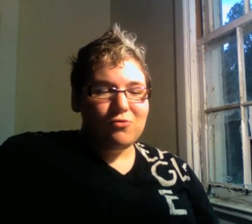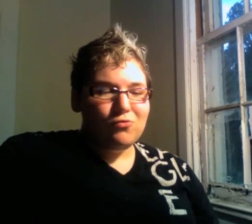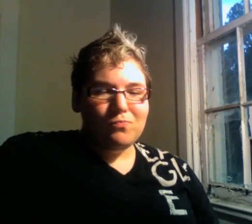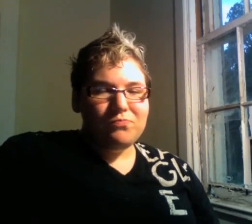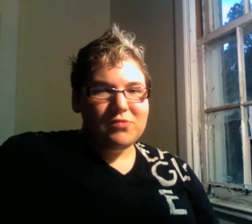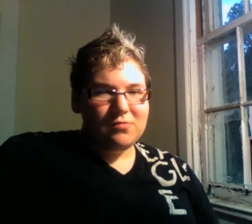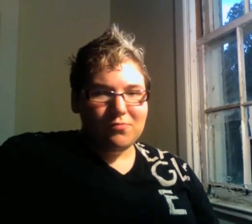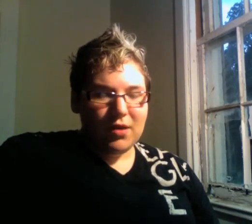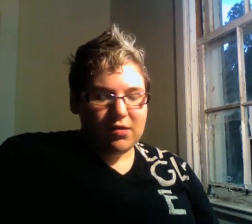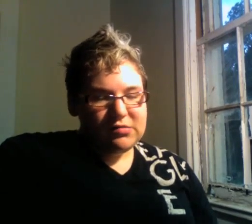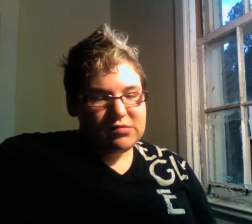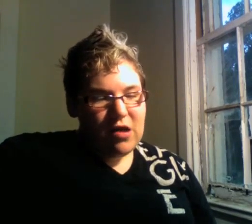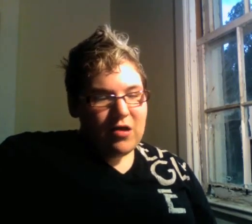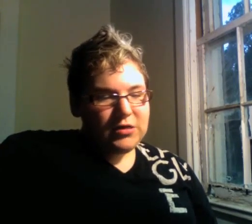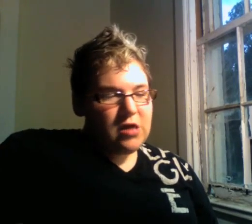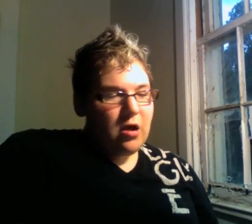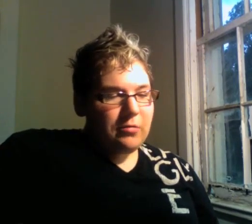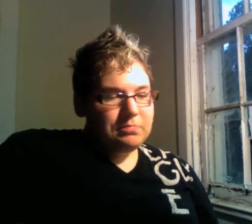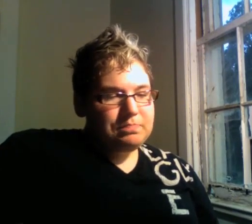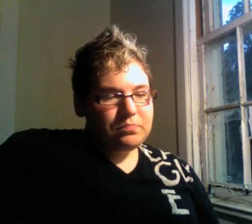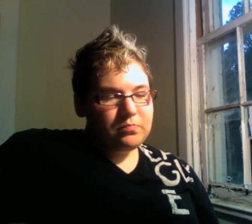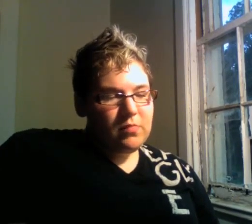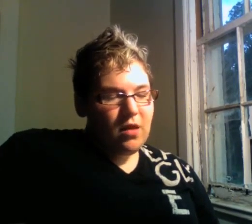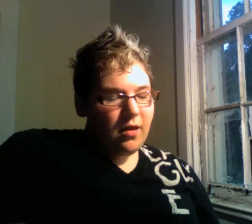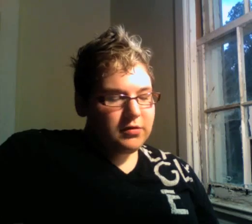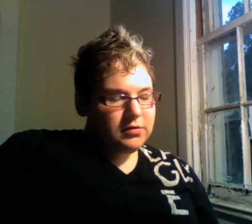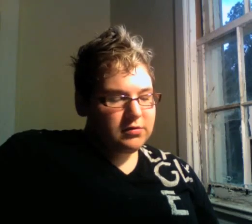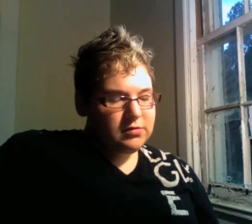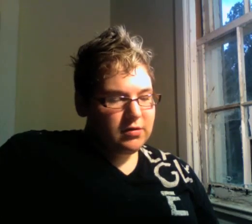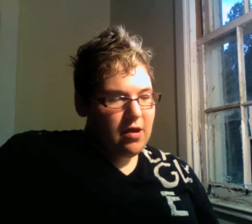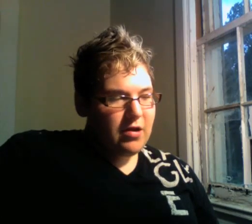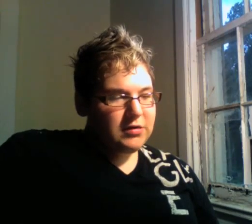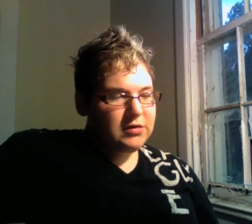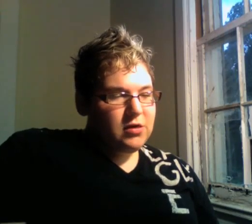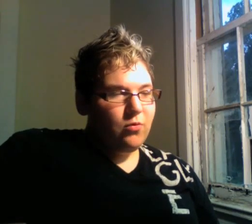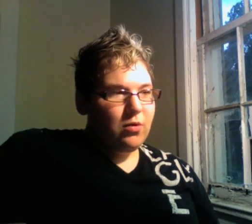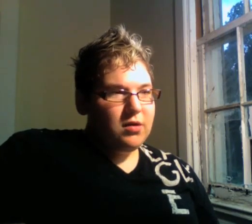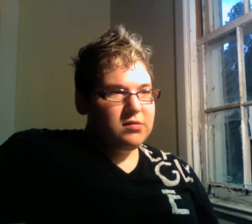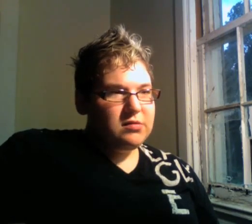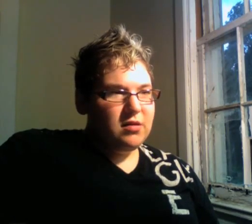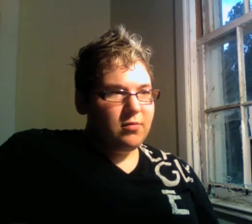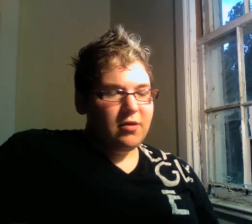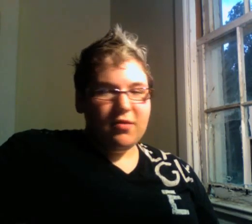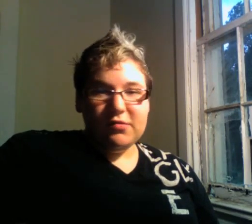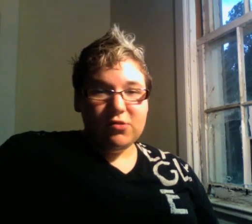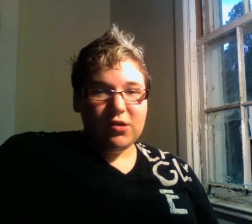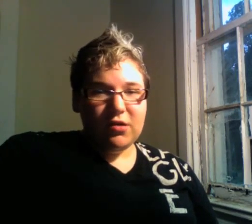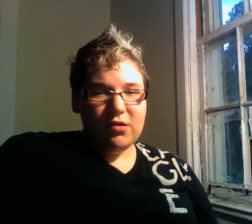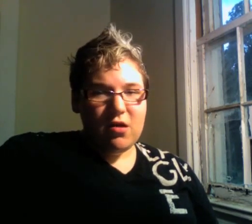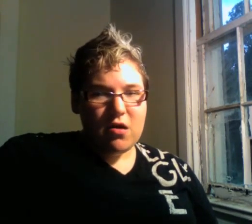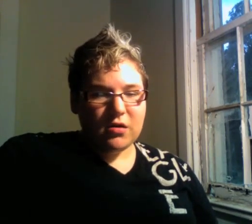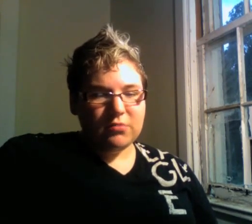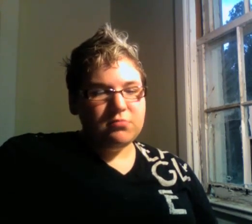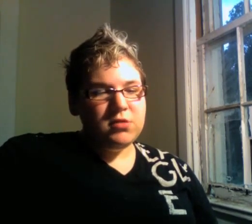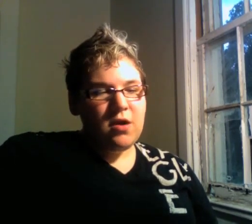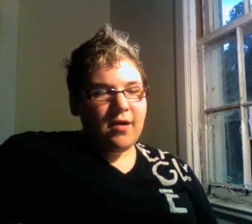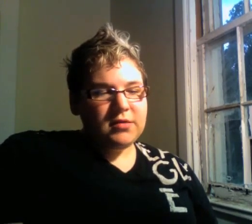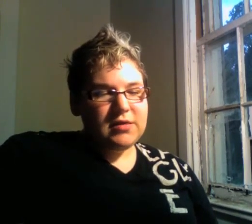minutes um what to think about things are good um I